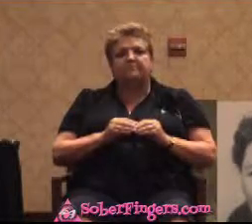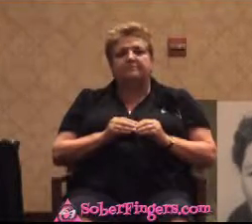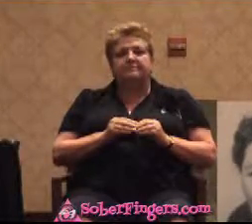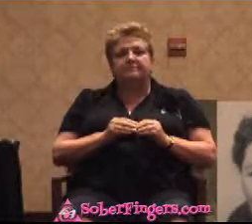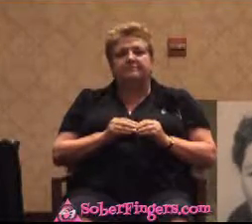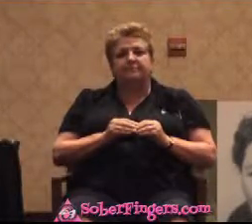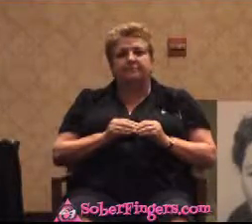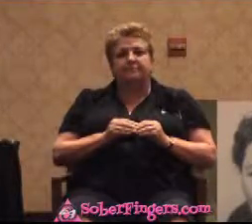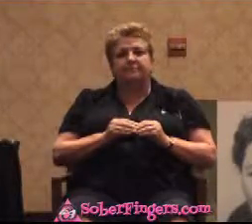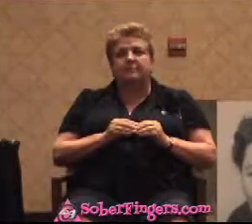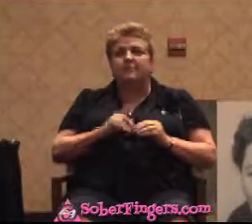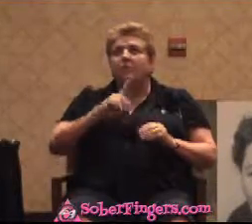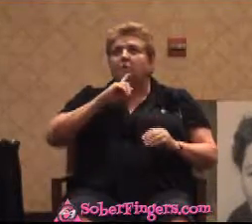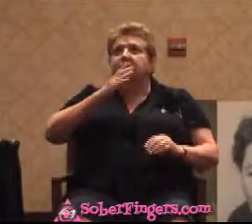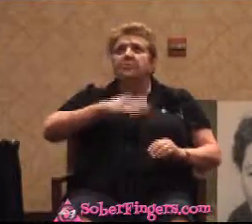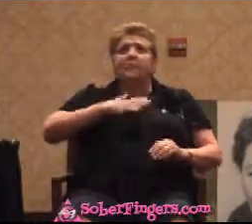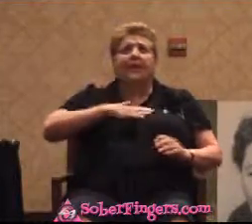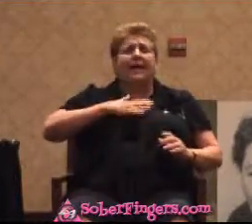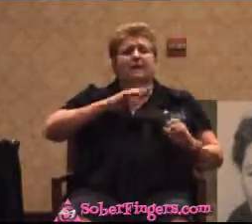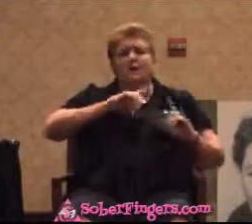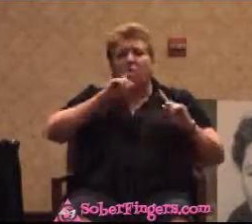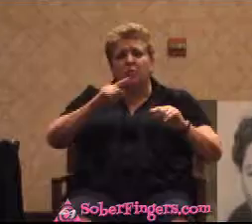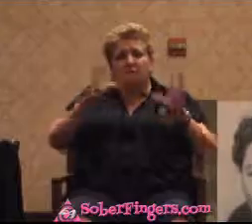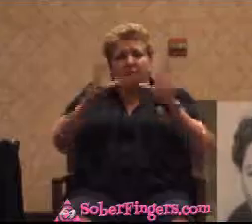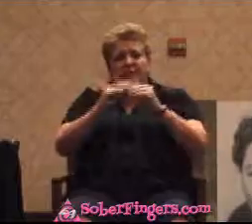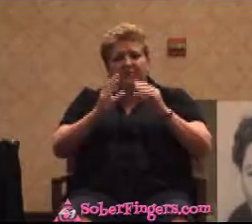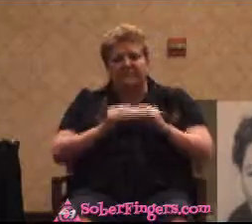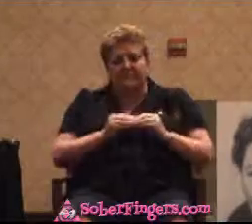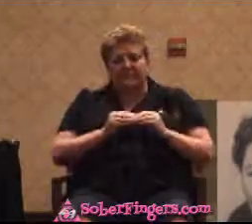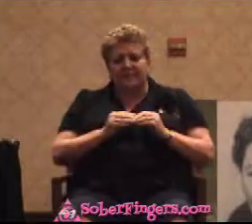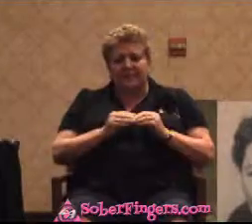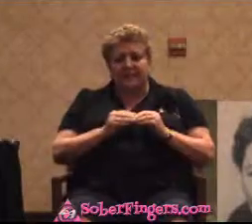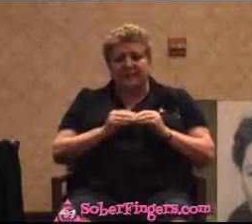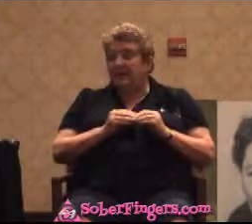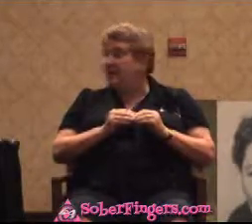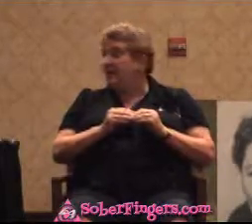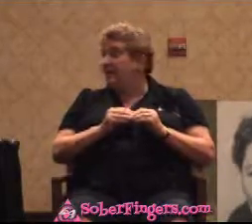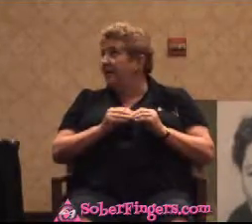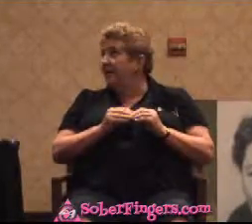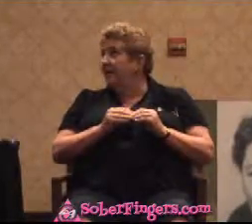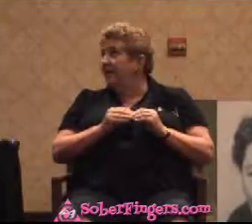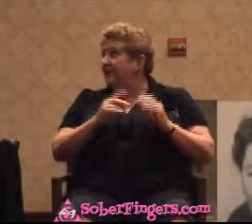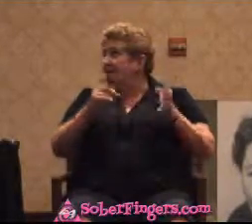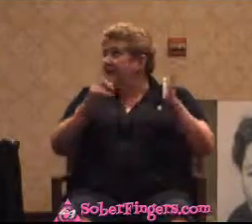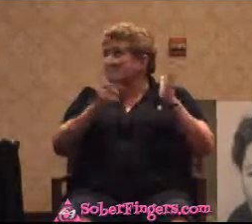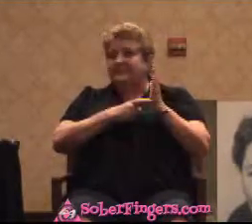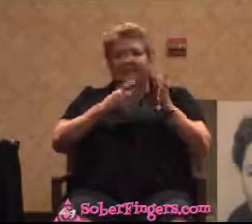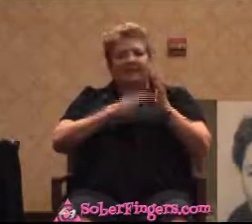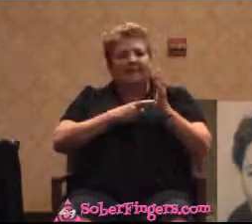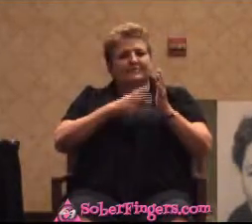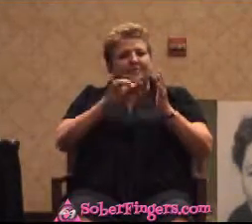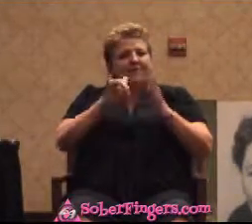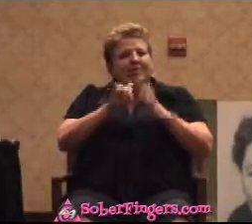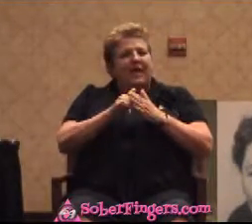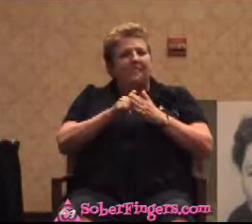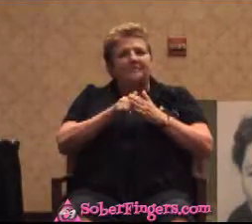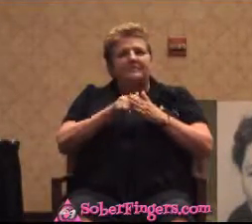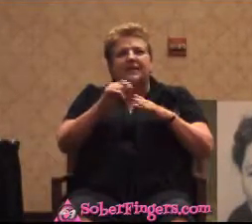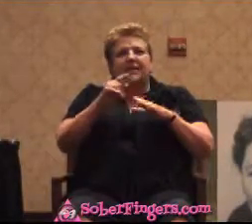I was so glad to go to a conference. Sometimes that was like the weekend. That was the longest time I knew where I was going to be